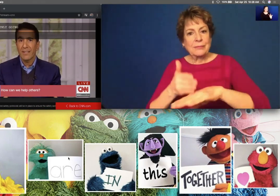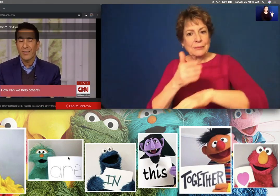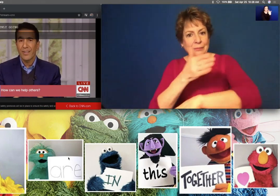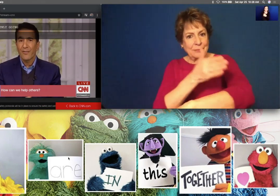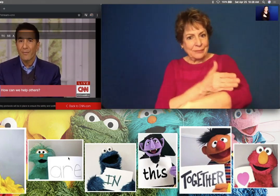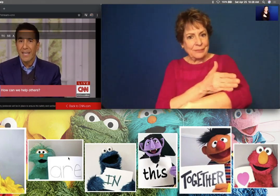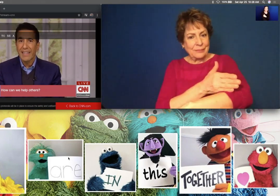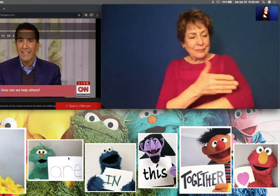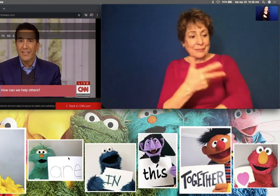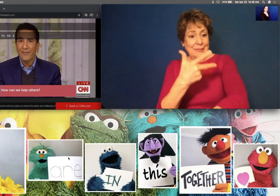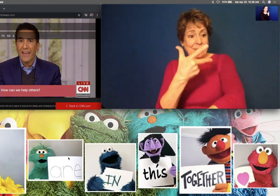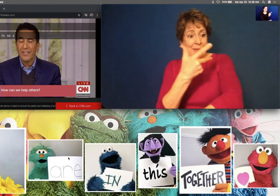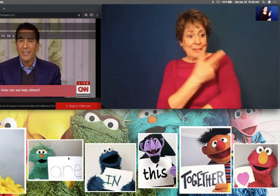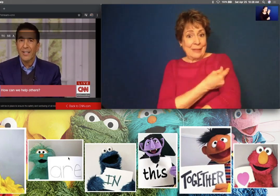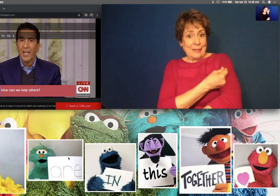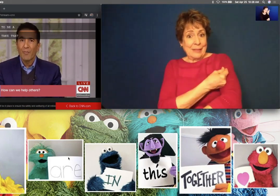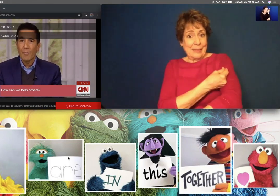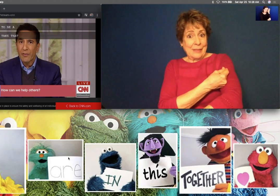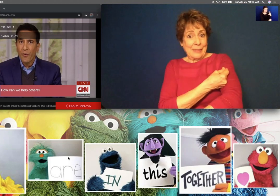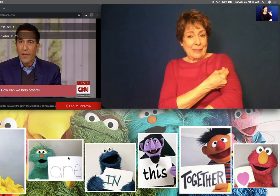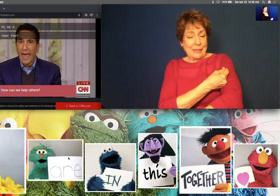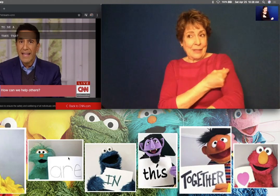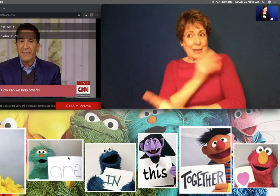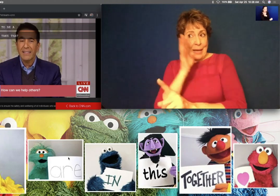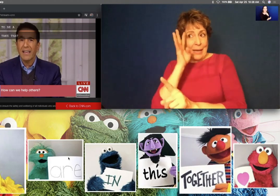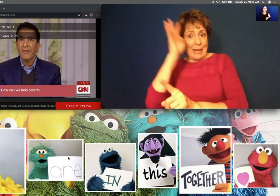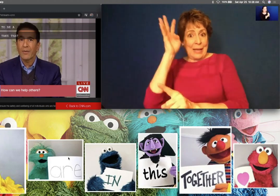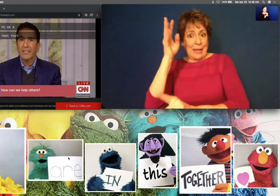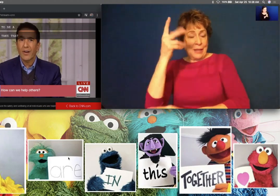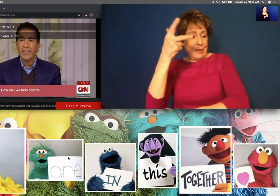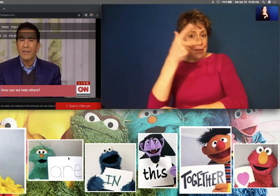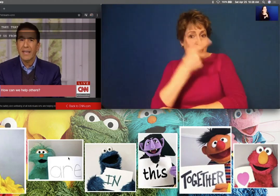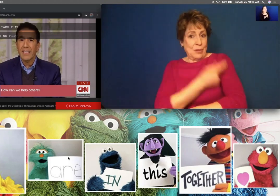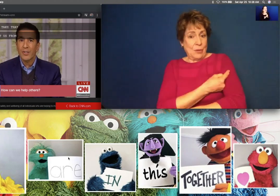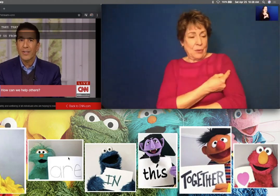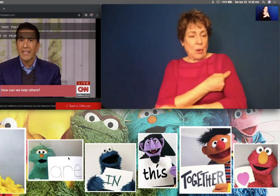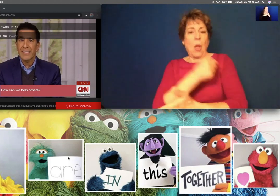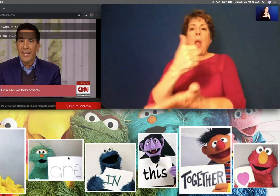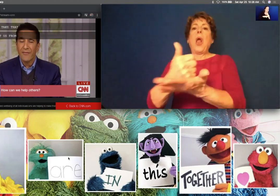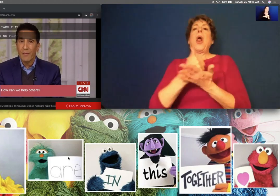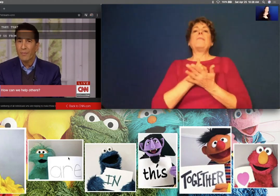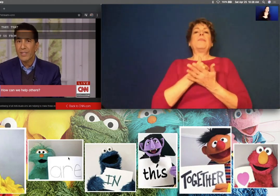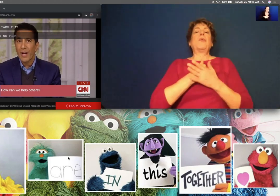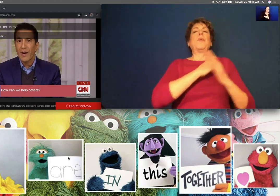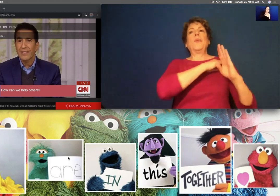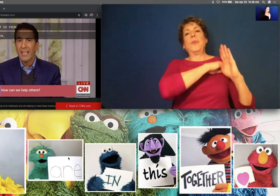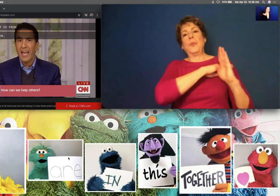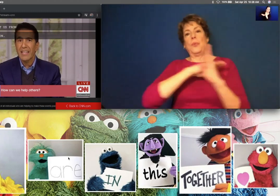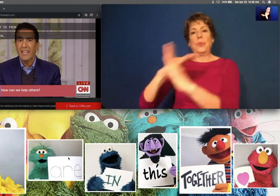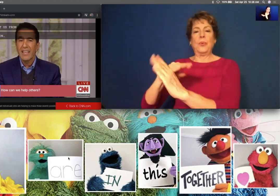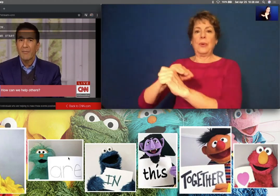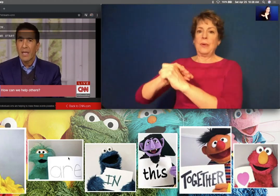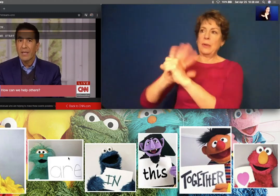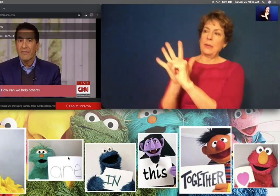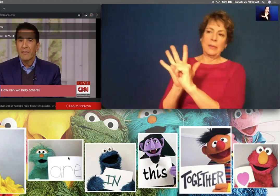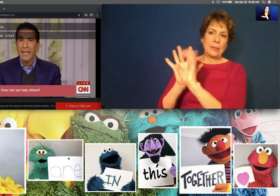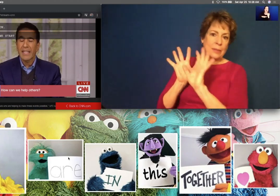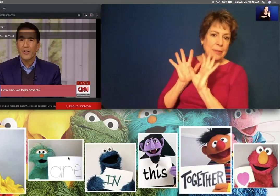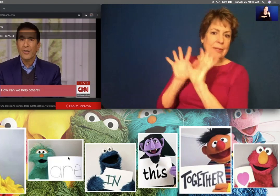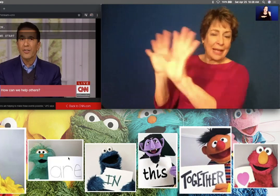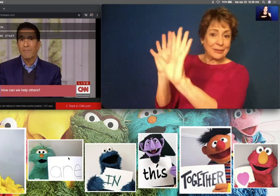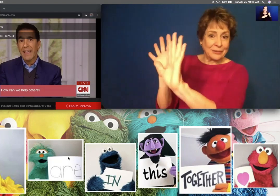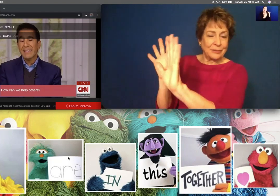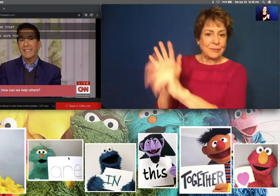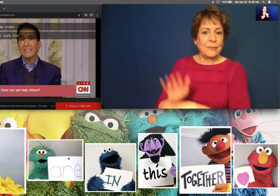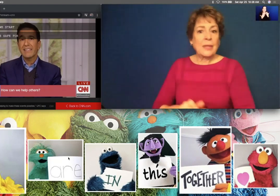going to be a medicine that we can take that can hopefully prevent us from getting this infection. But before that, if we start making sure